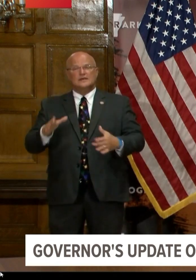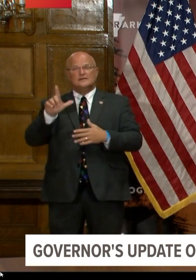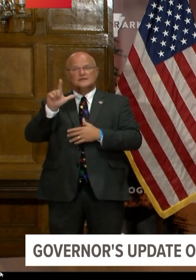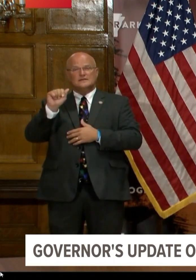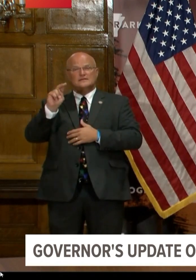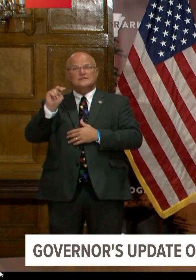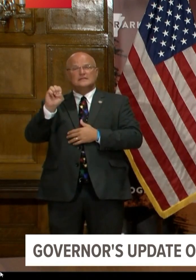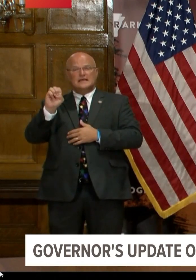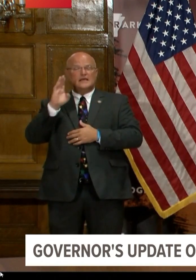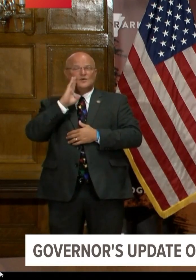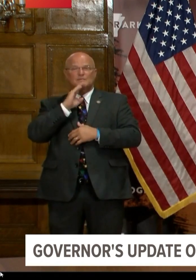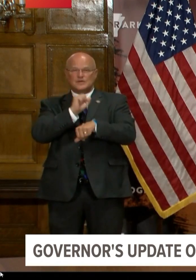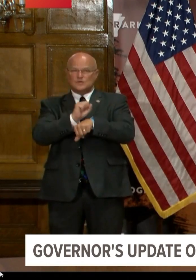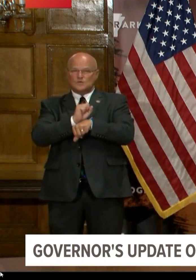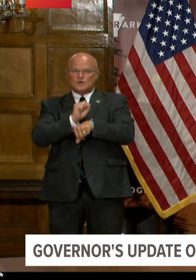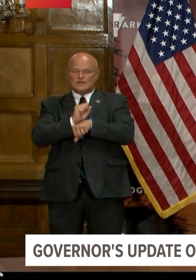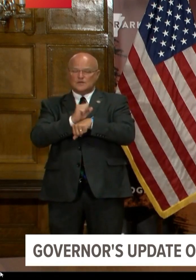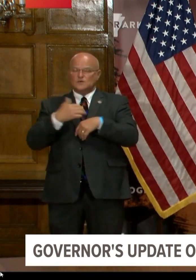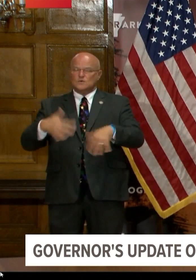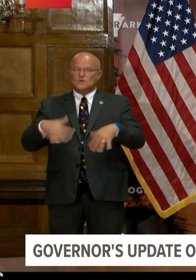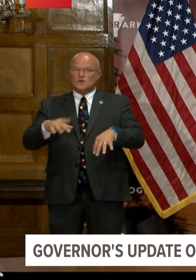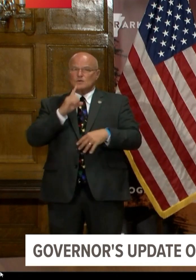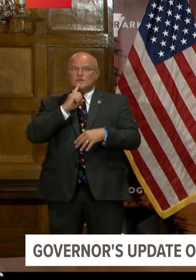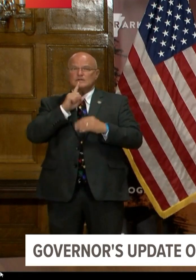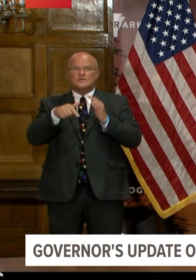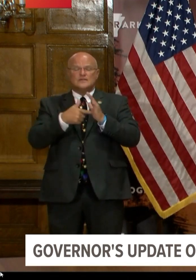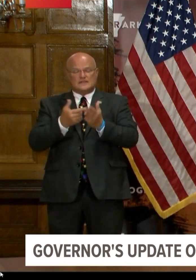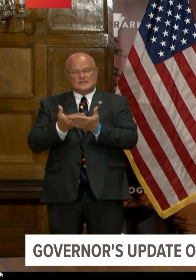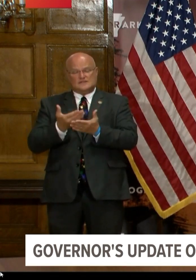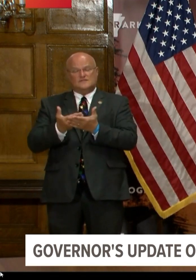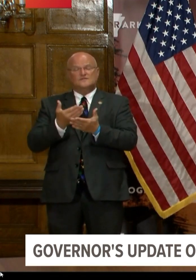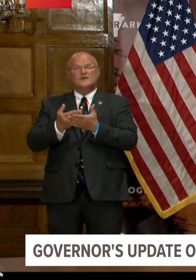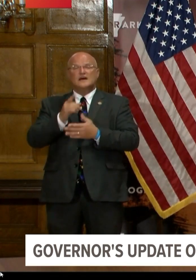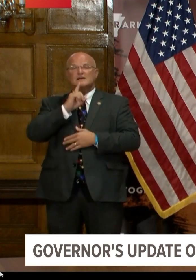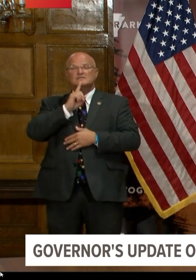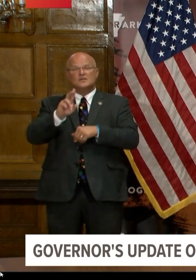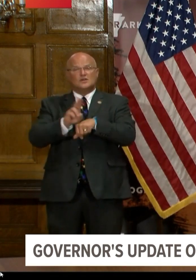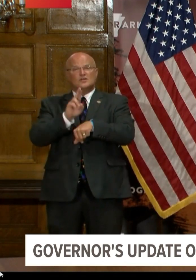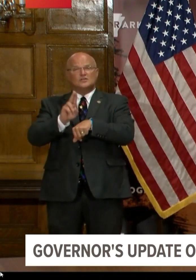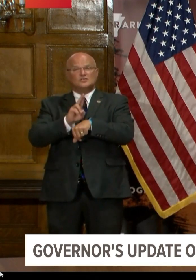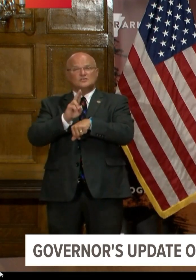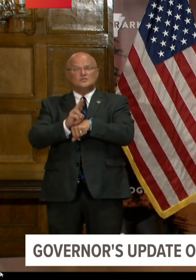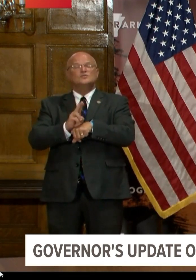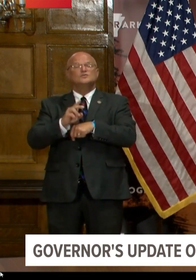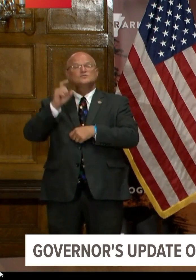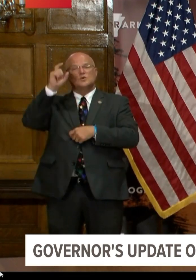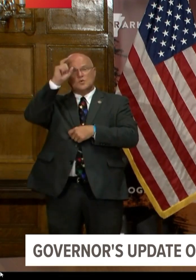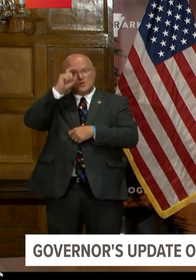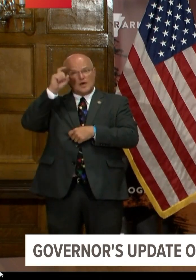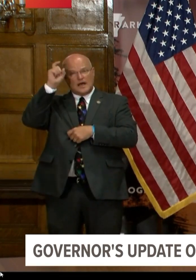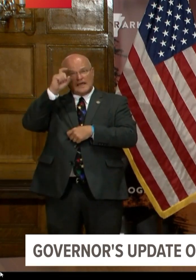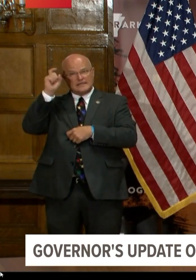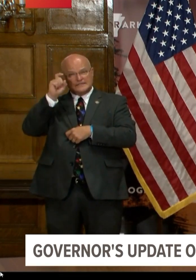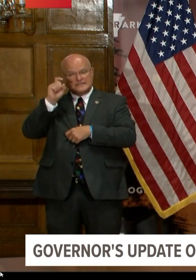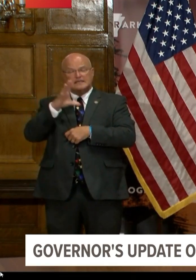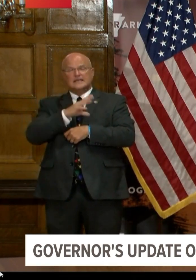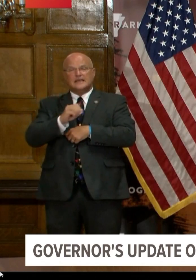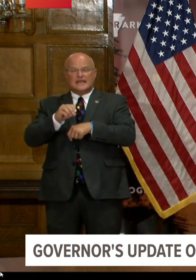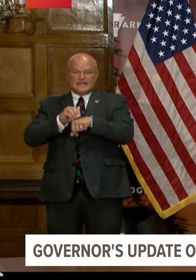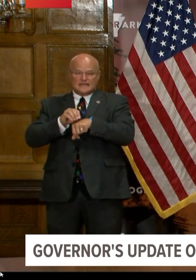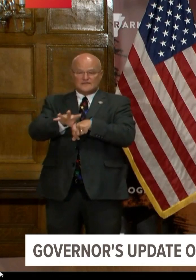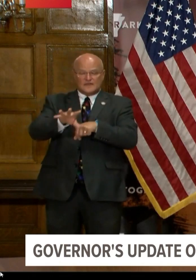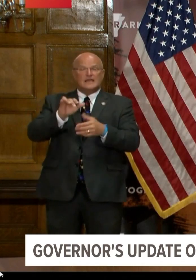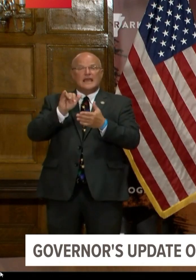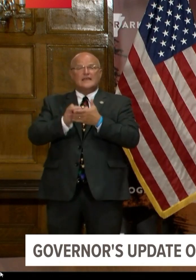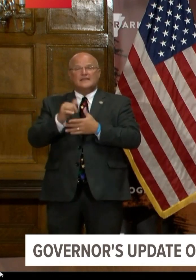will be working hard to make sure these funds are used wisely and effectively, and